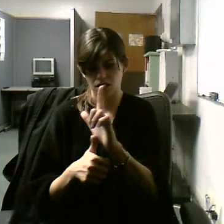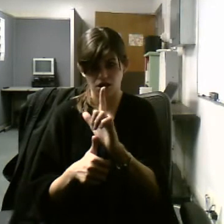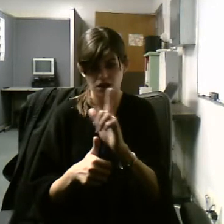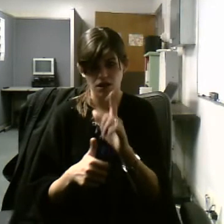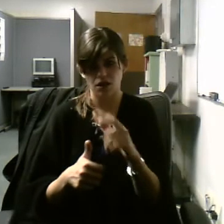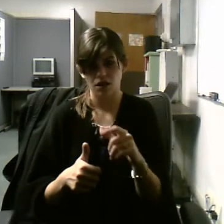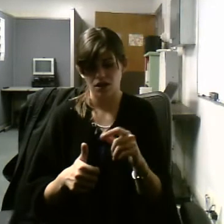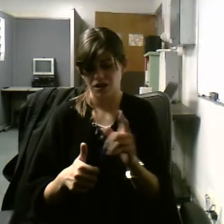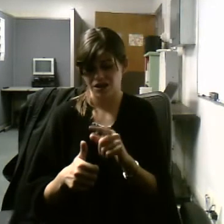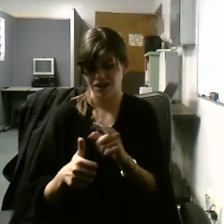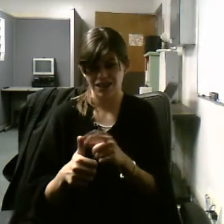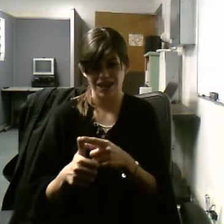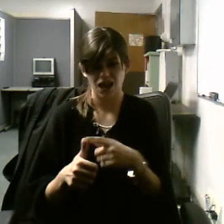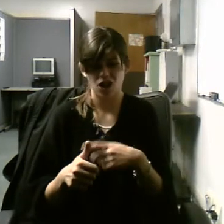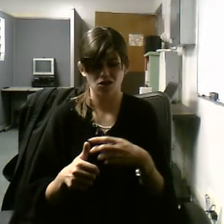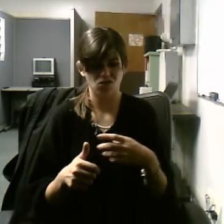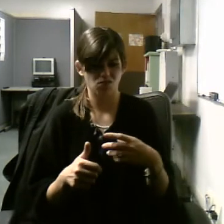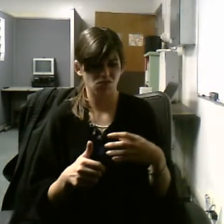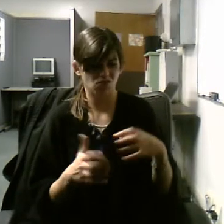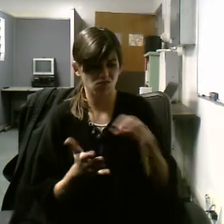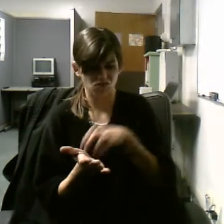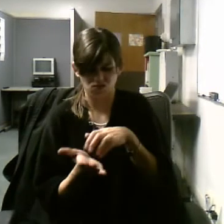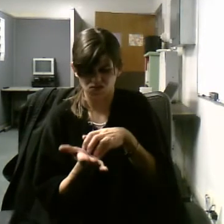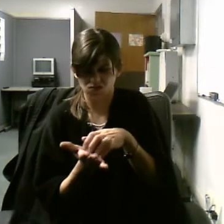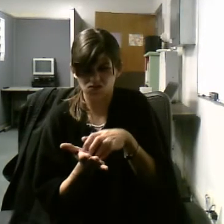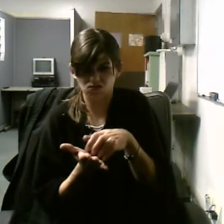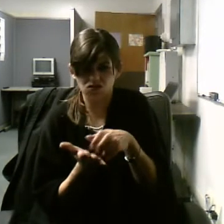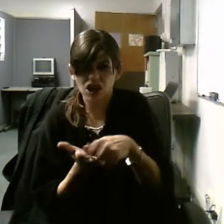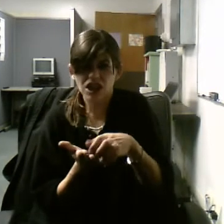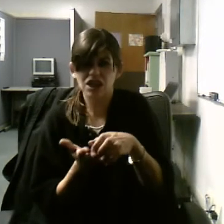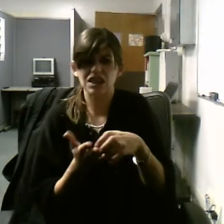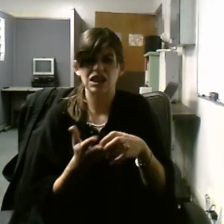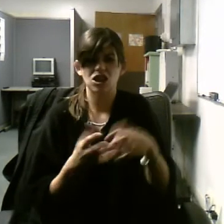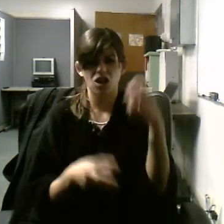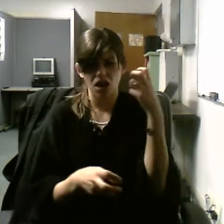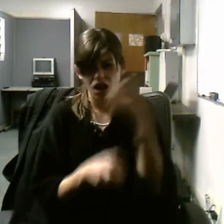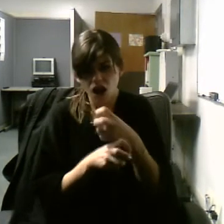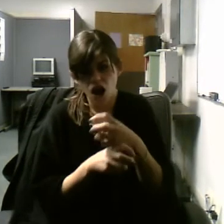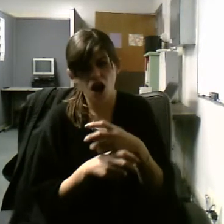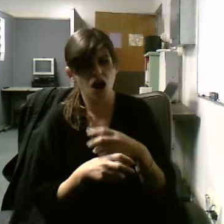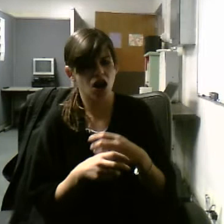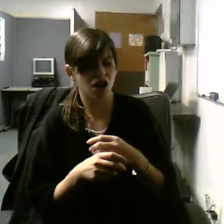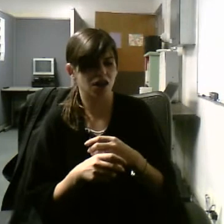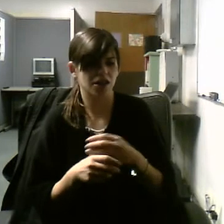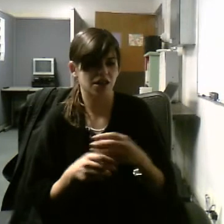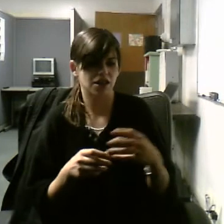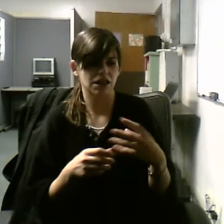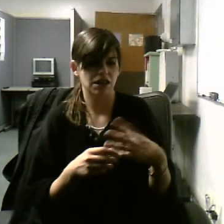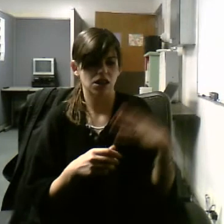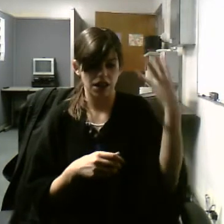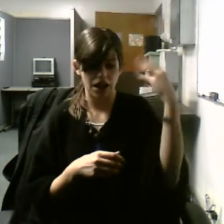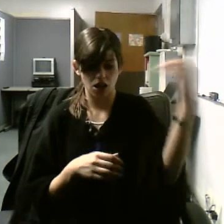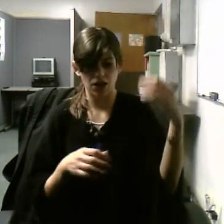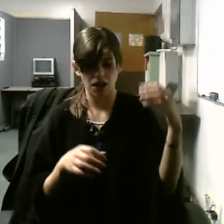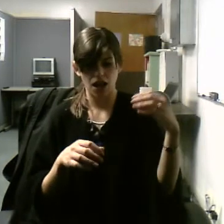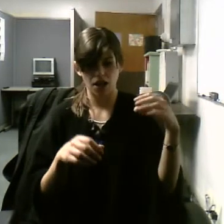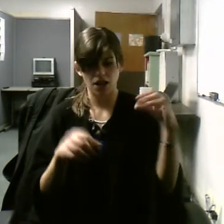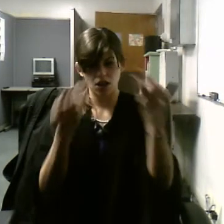hard. It actually includes the crust that we talked about before, but also the upper part of the mantle.